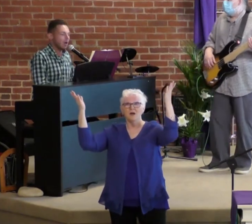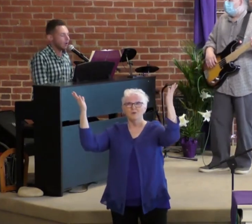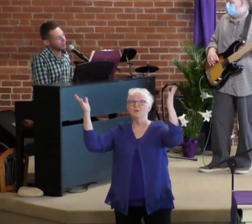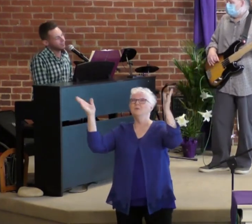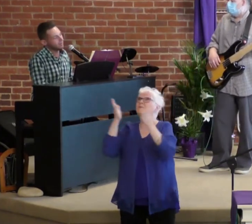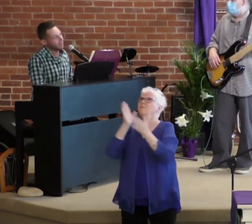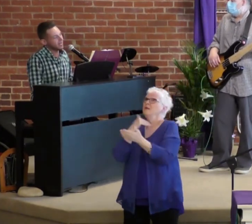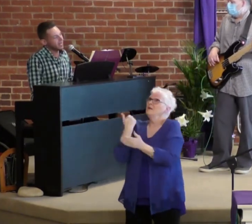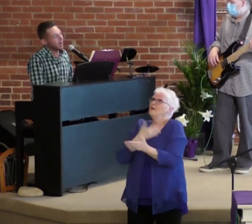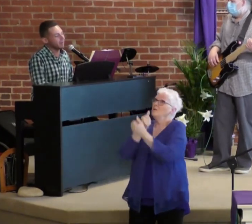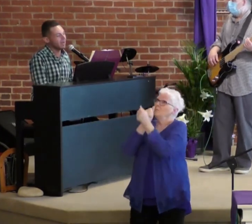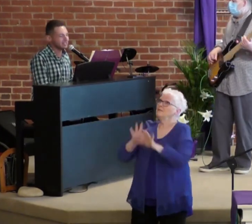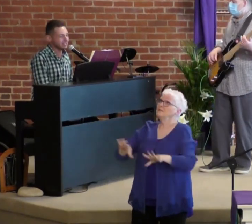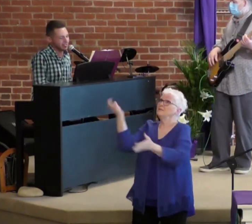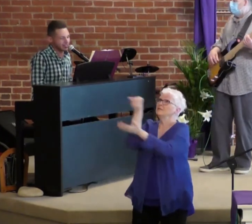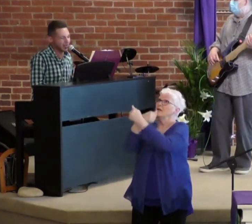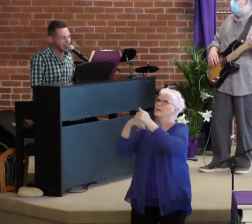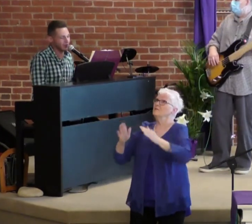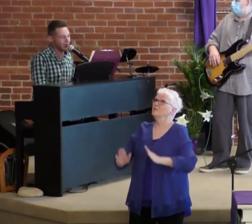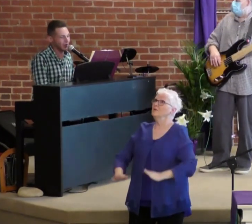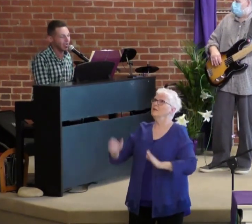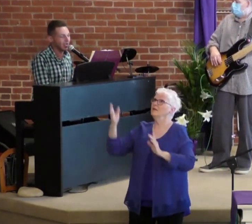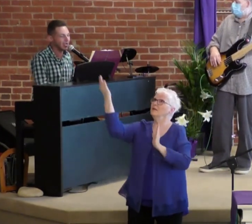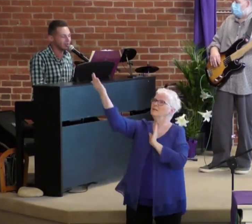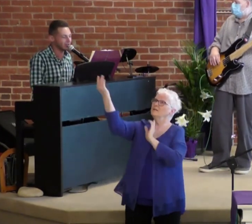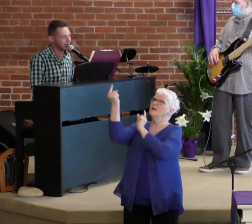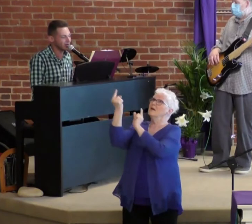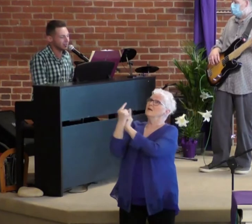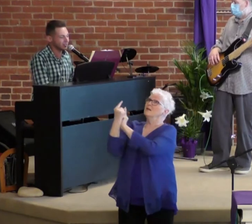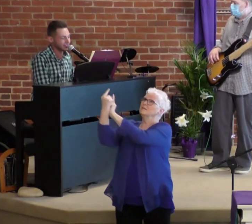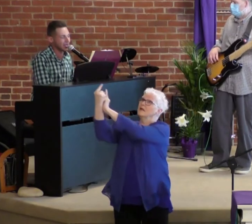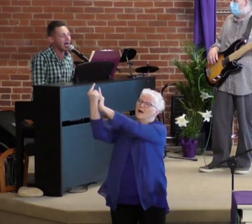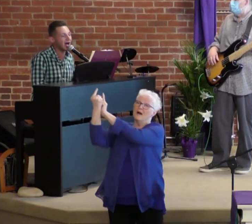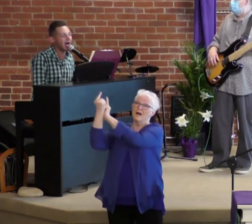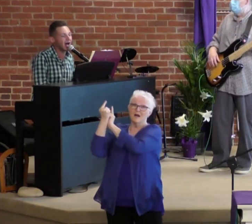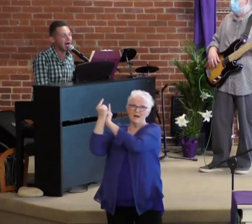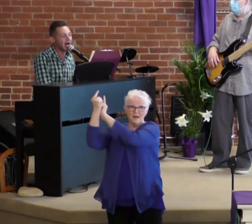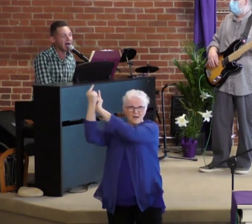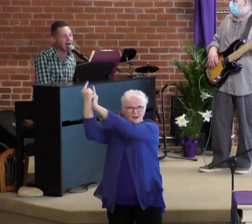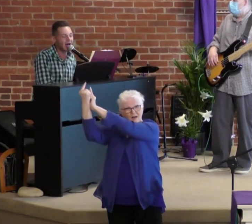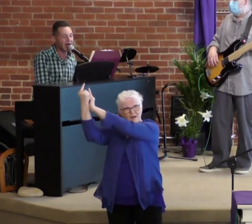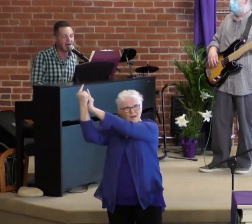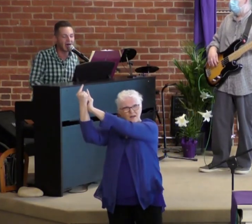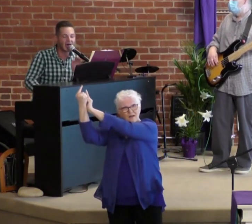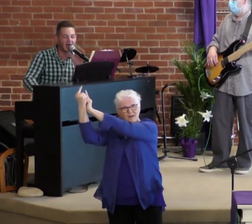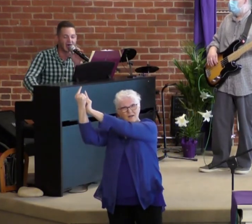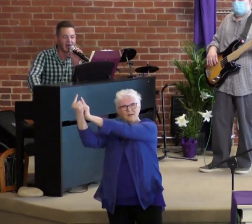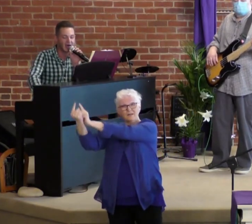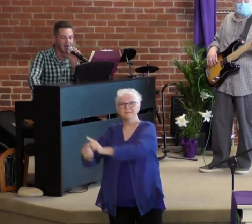hallelujah, when we meet our blessed Savior in the sky.